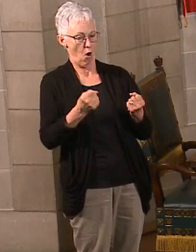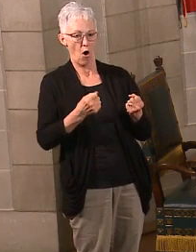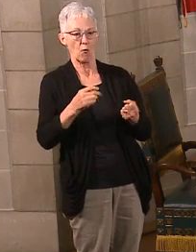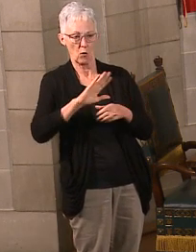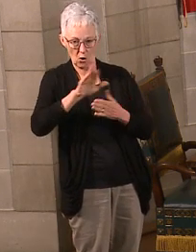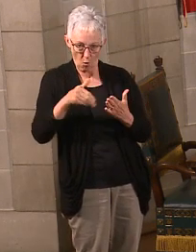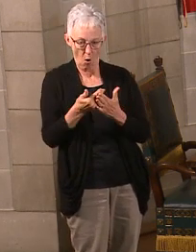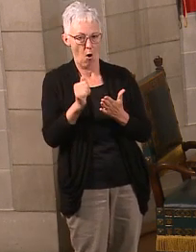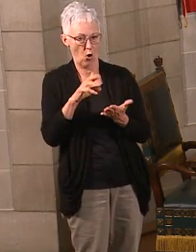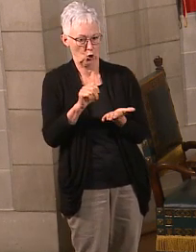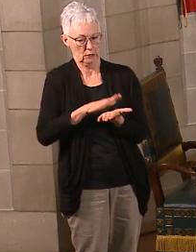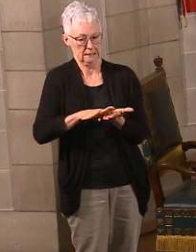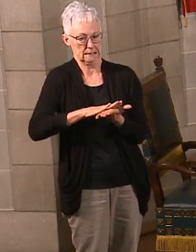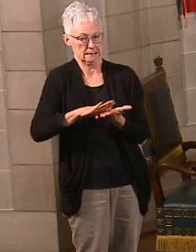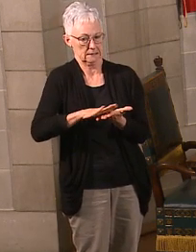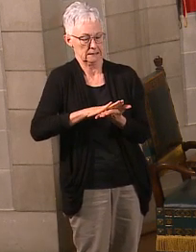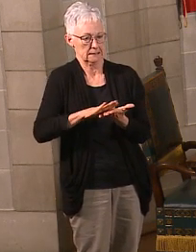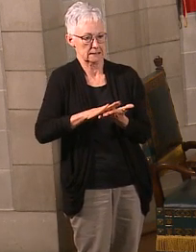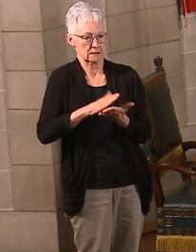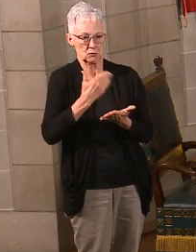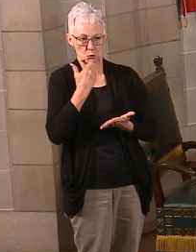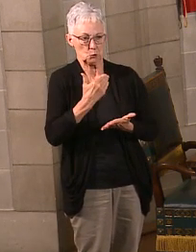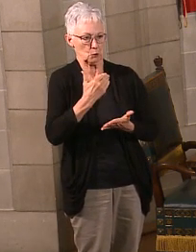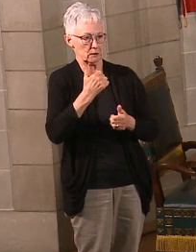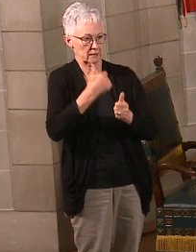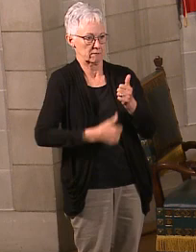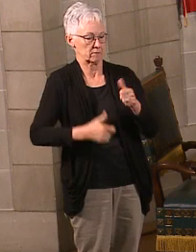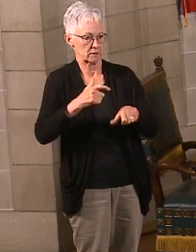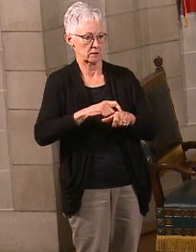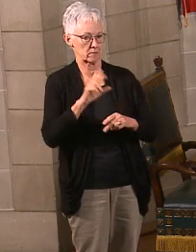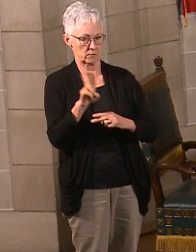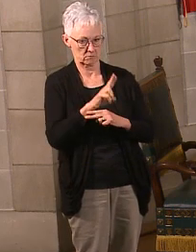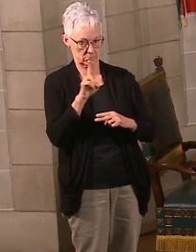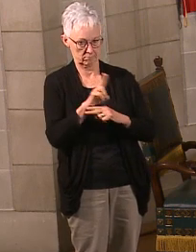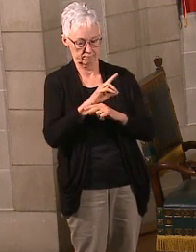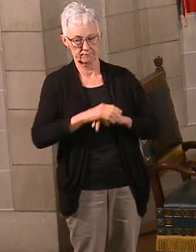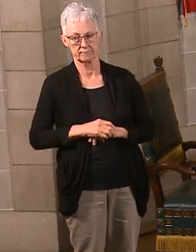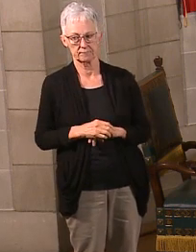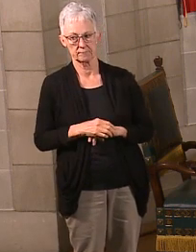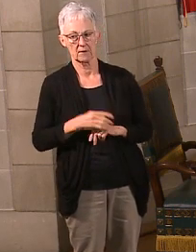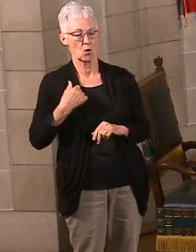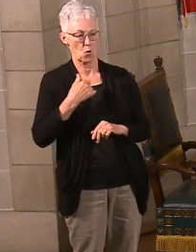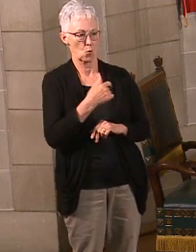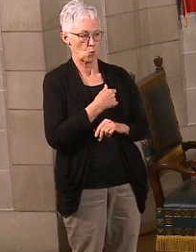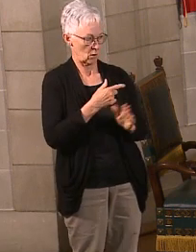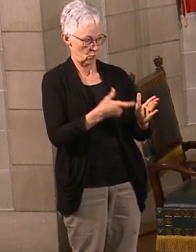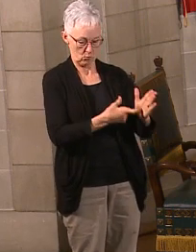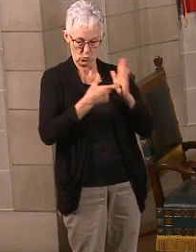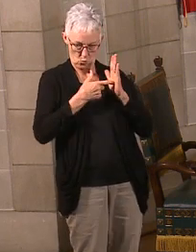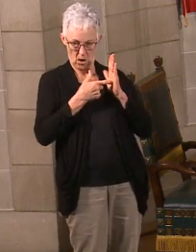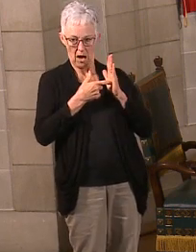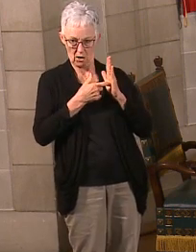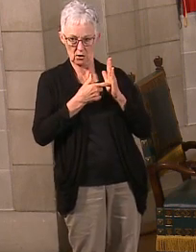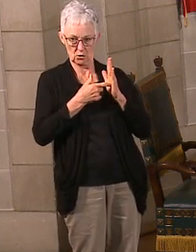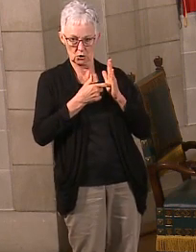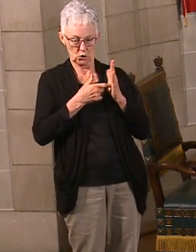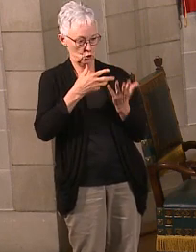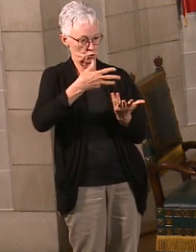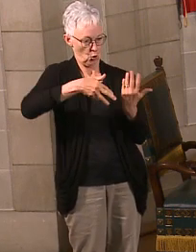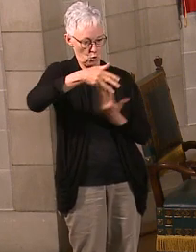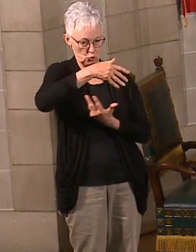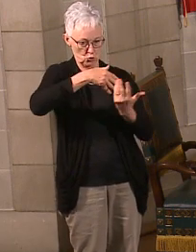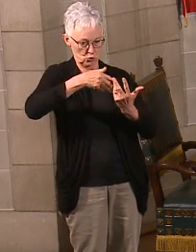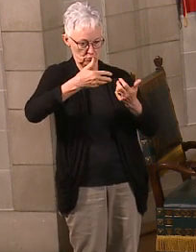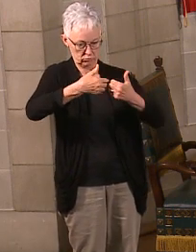that for prevention is social distancing. We began implementing that in every location. Yes, it can be challenging in a